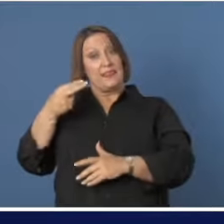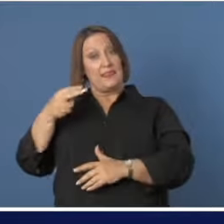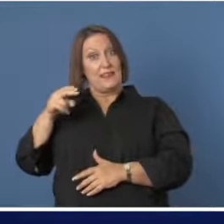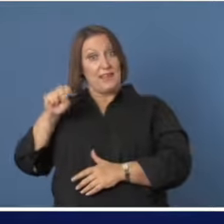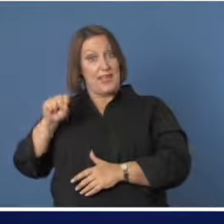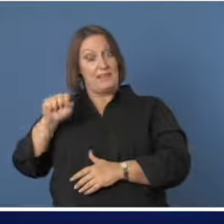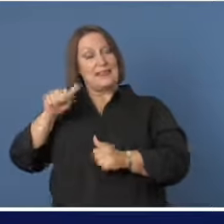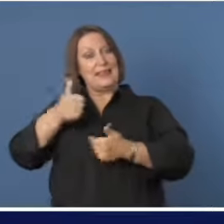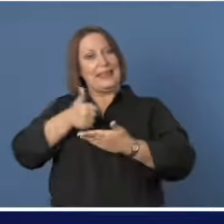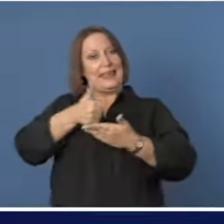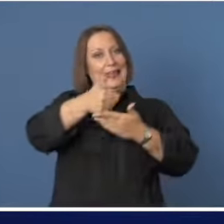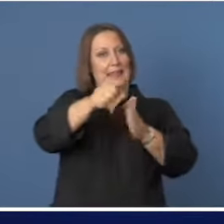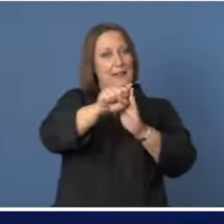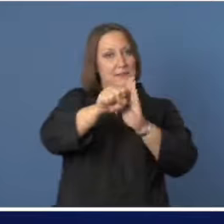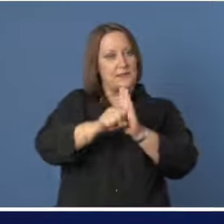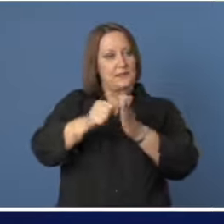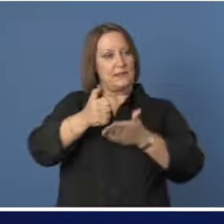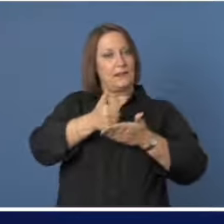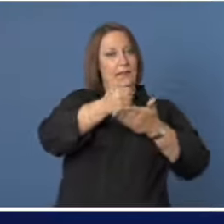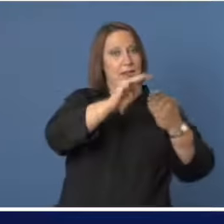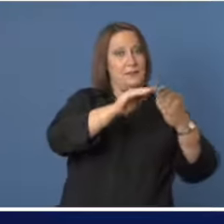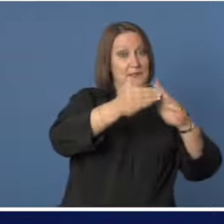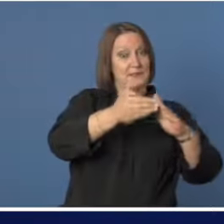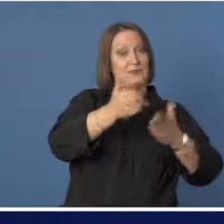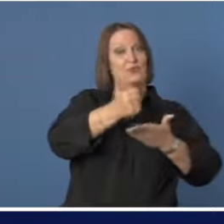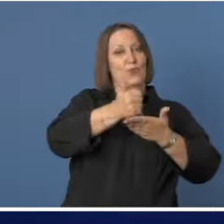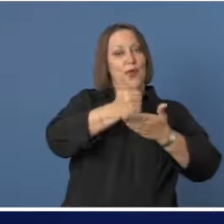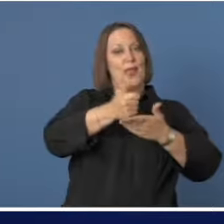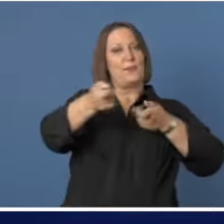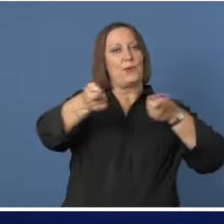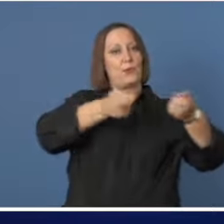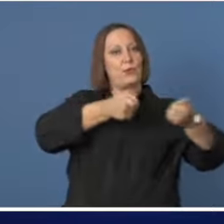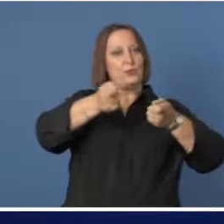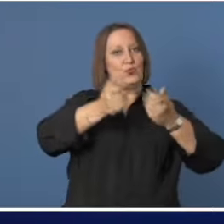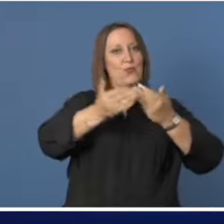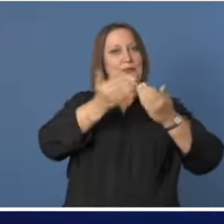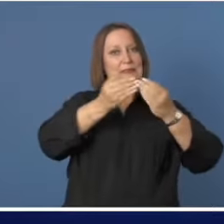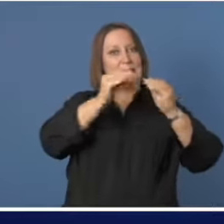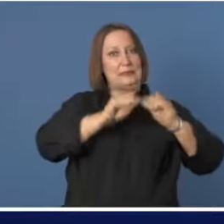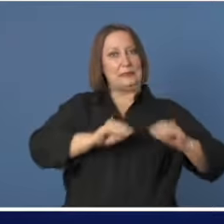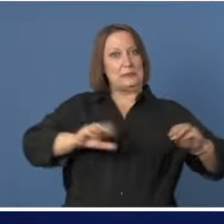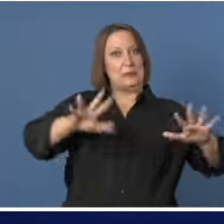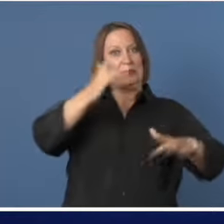local officials in the control of communicable diseases.